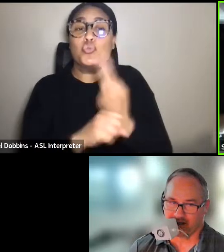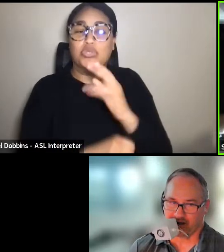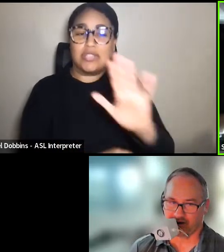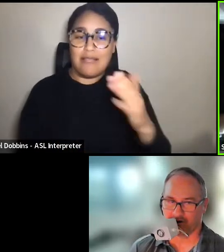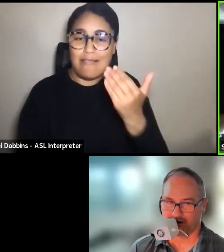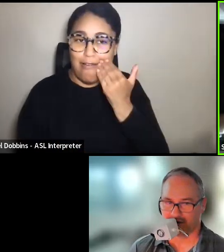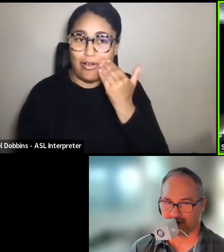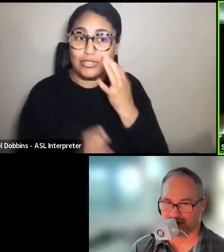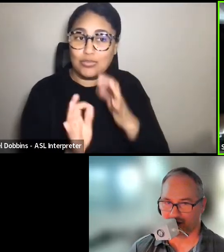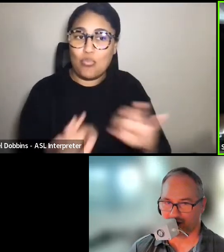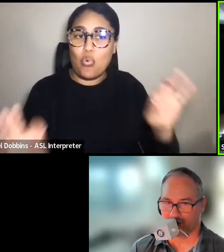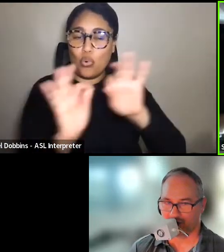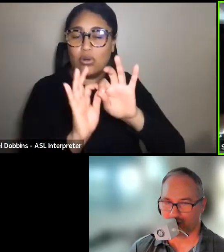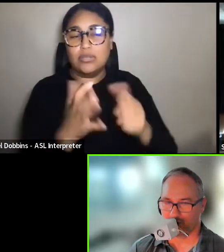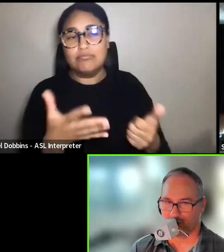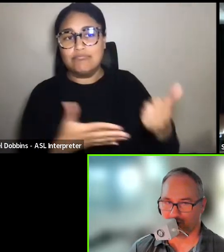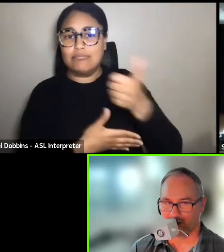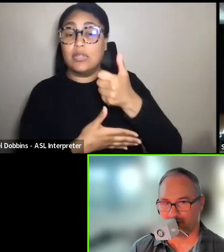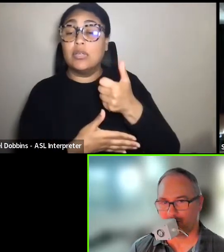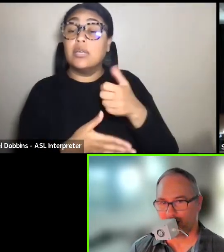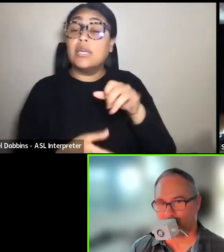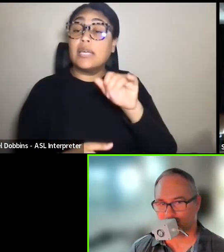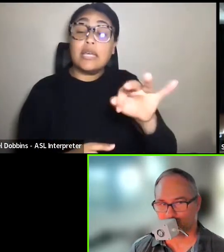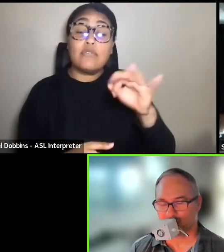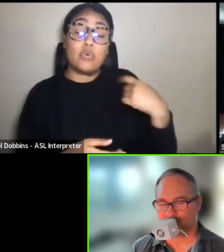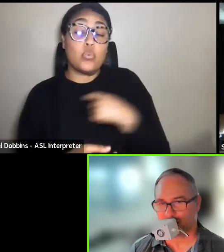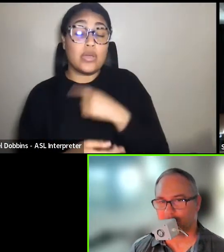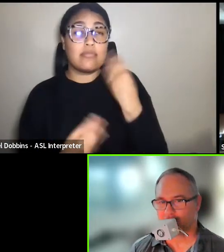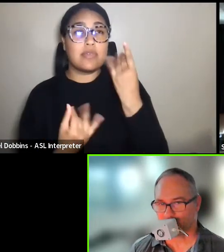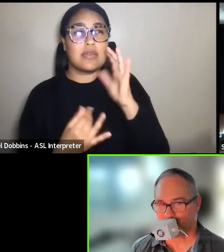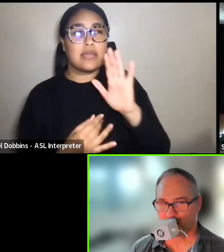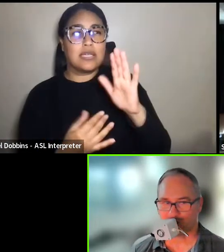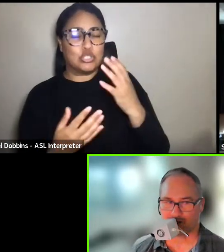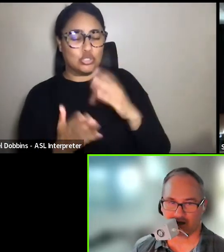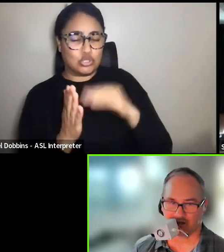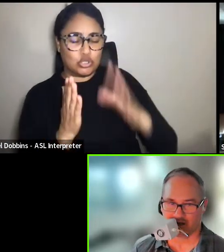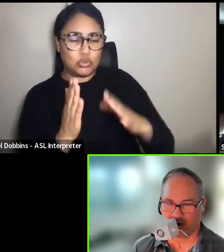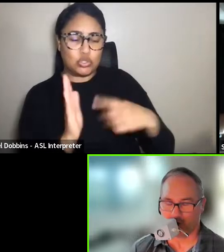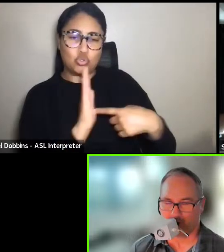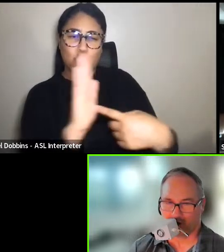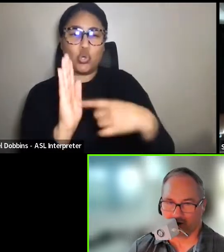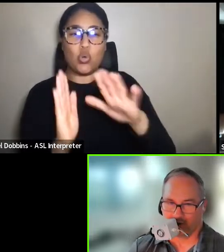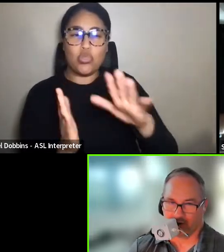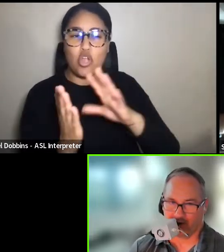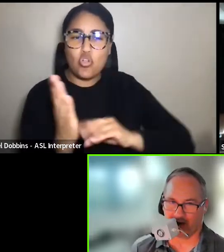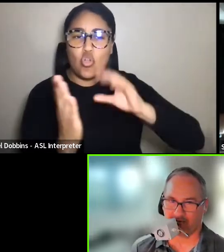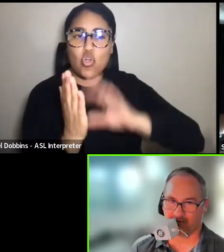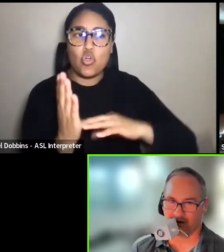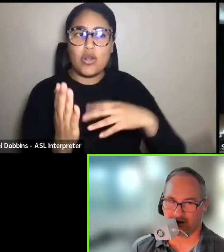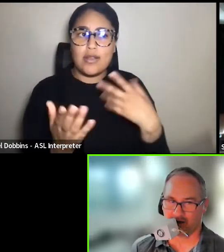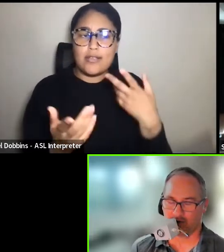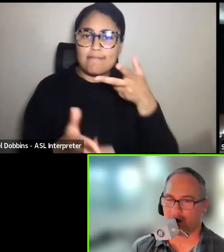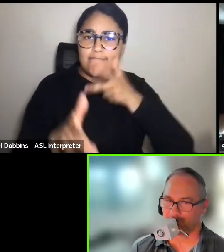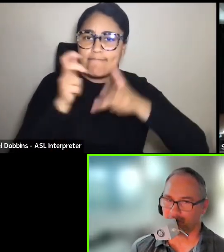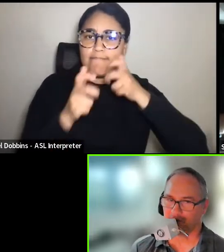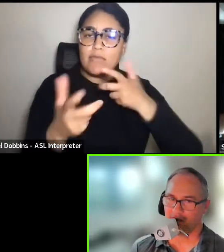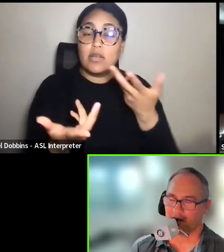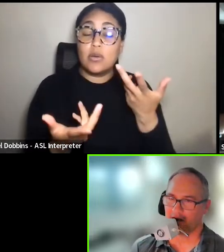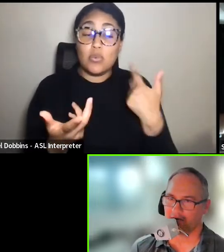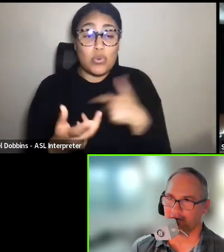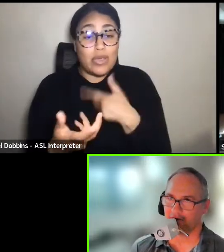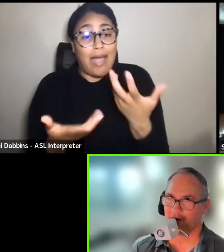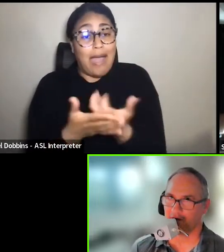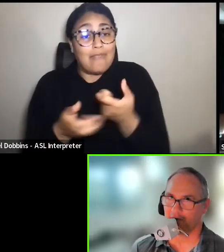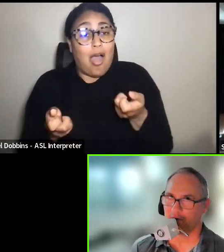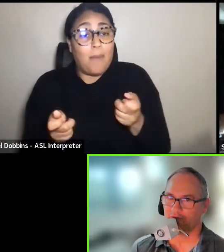we see here is, when we think about how students demonstrate learning, is we have an opportunity to